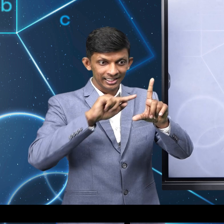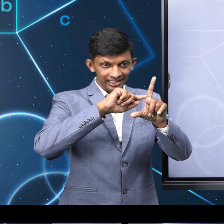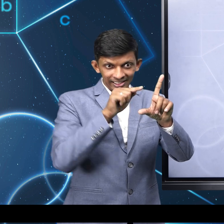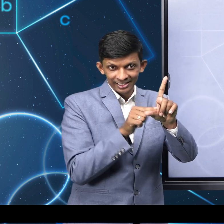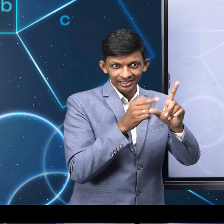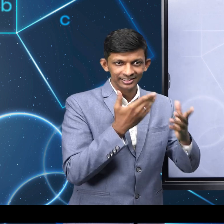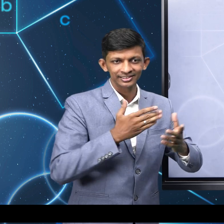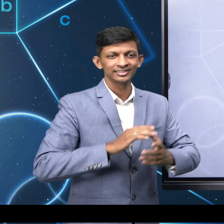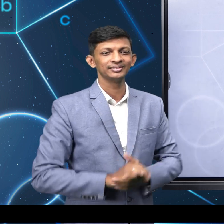angles,